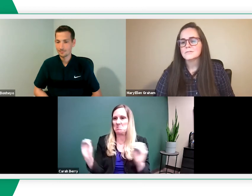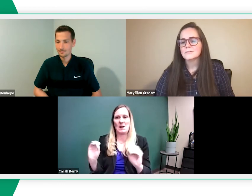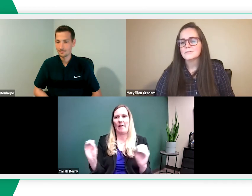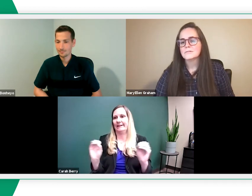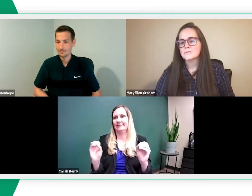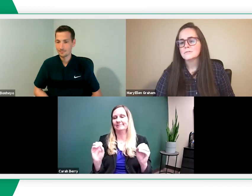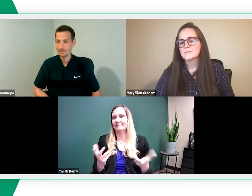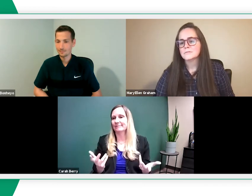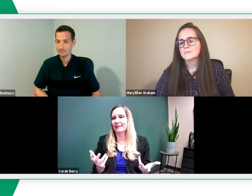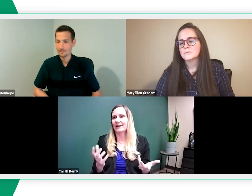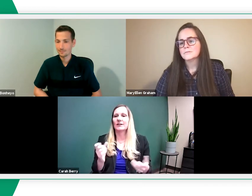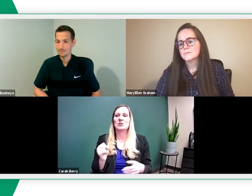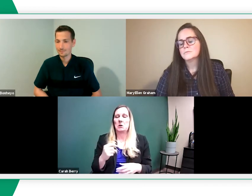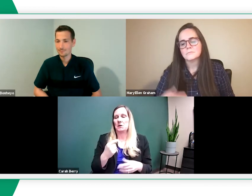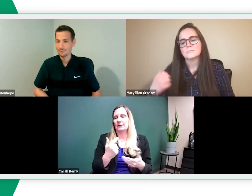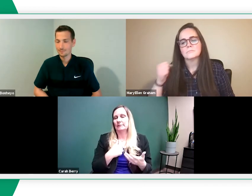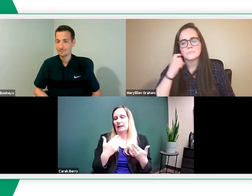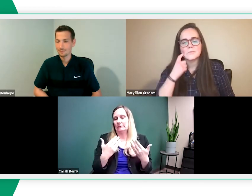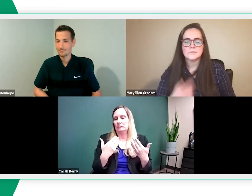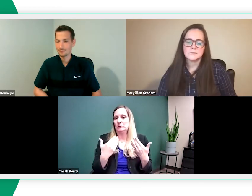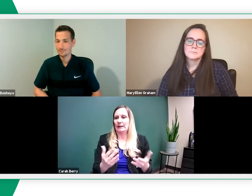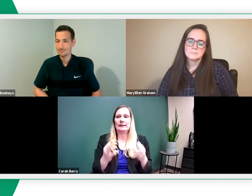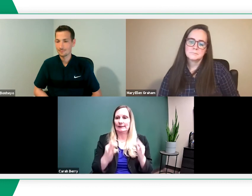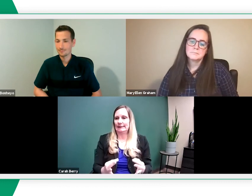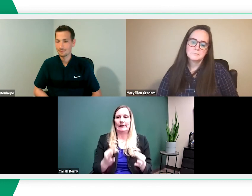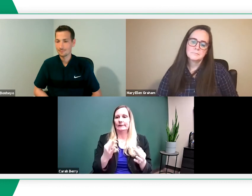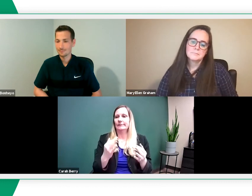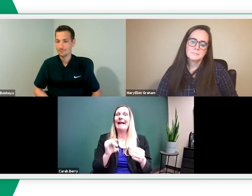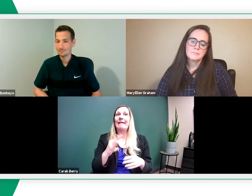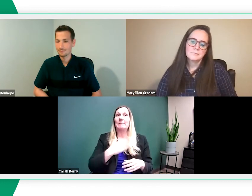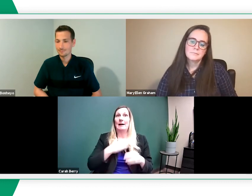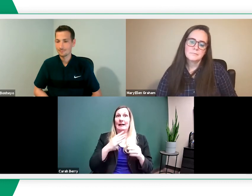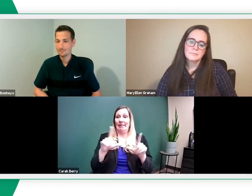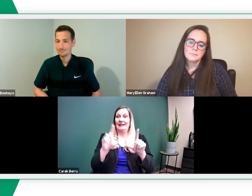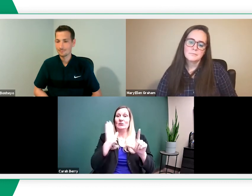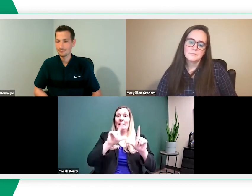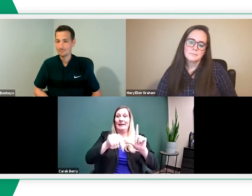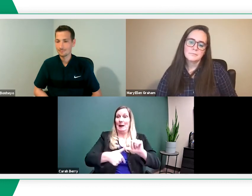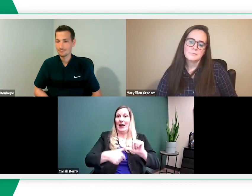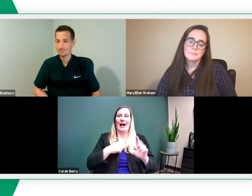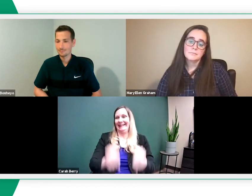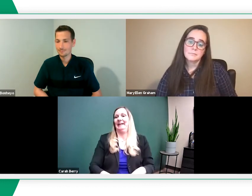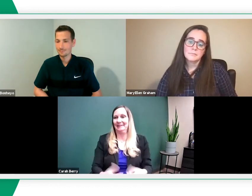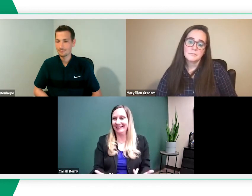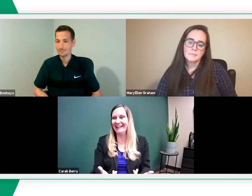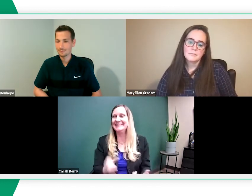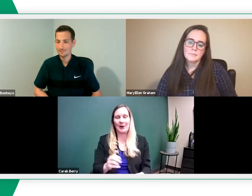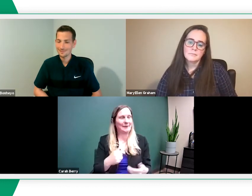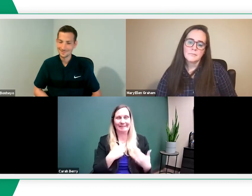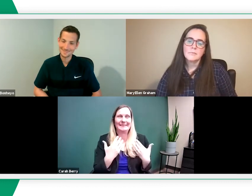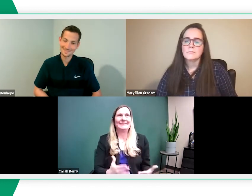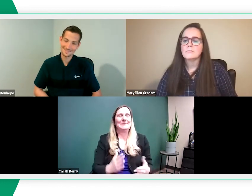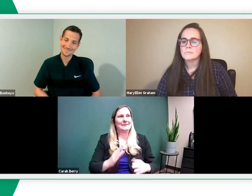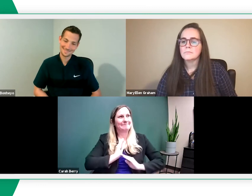and I couldn't be involved in this, that, and the other thing. So Yeah, that makes uh, sense. yeah, that's when I decided that and I found out that